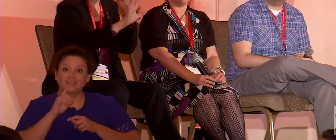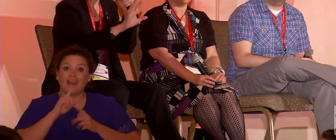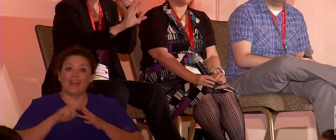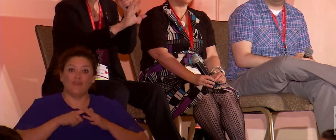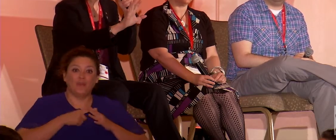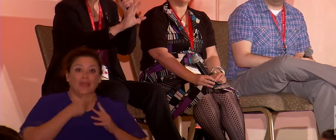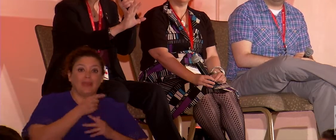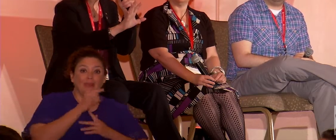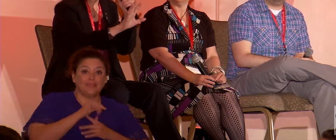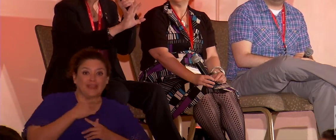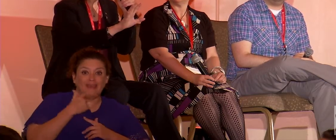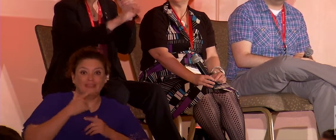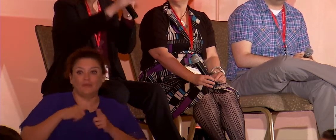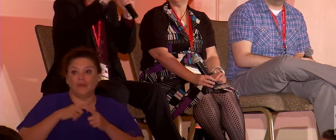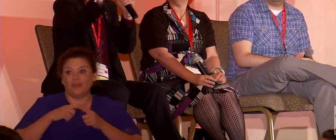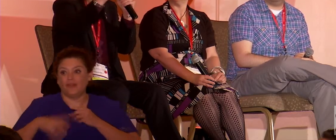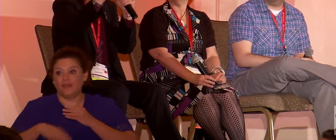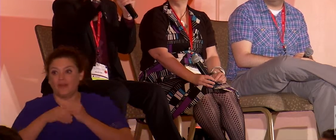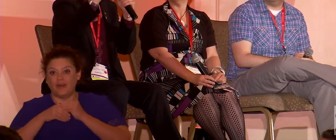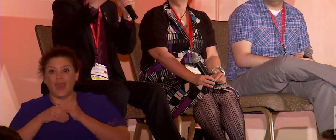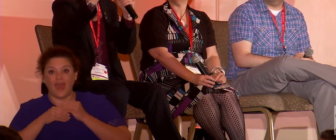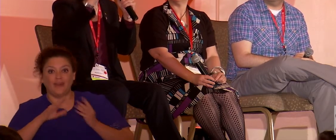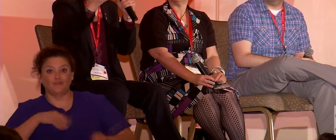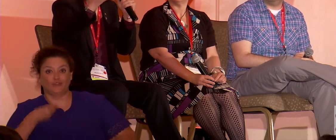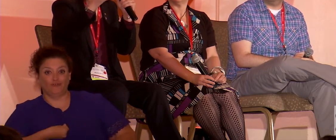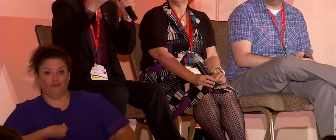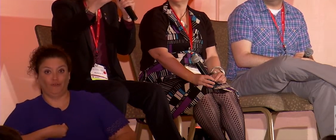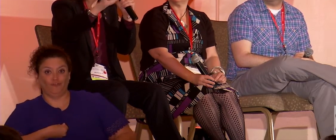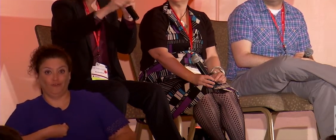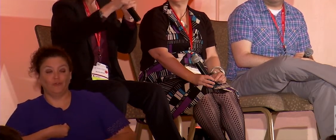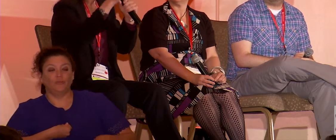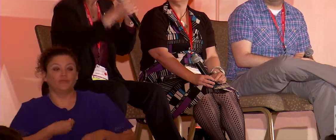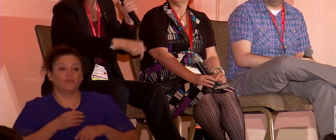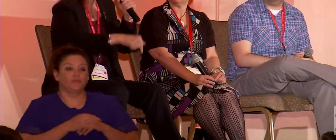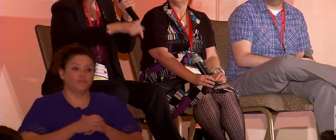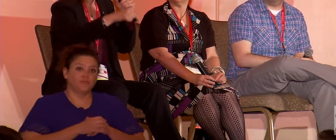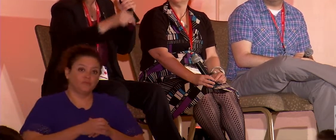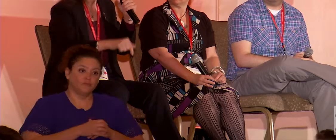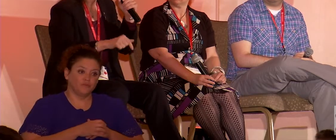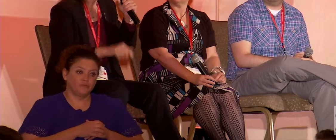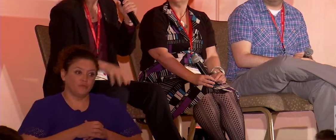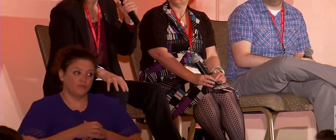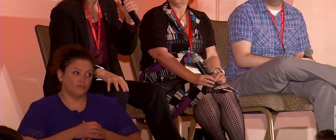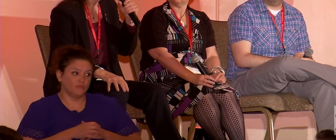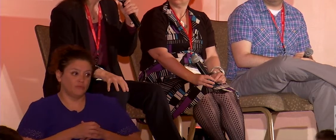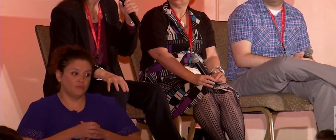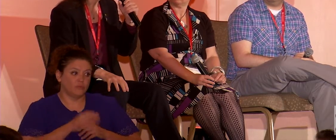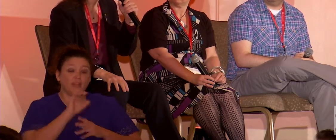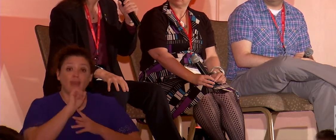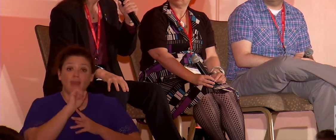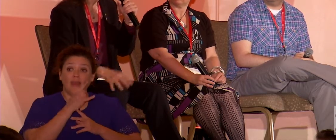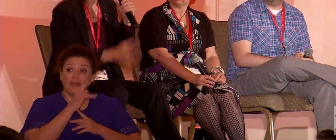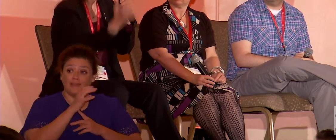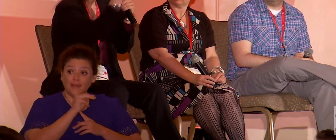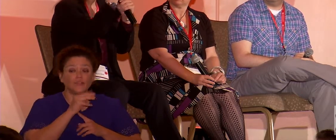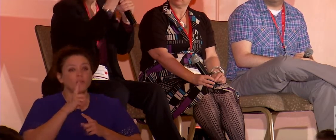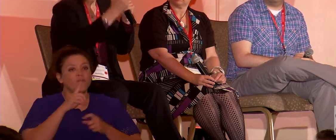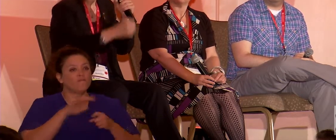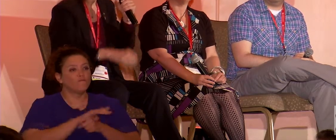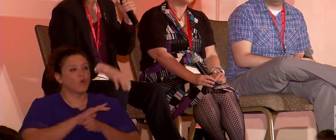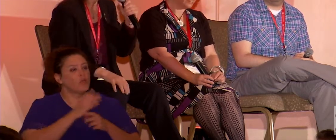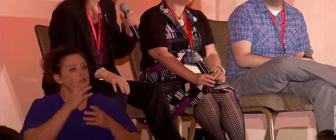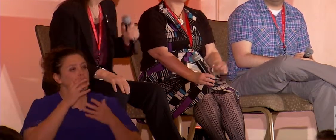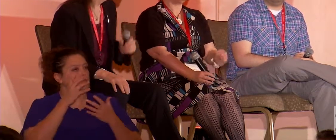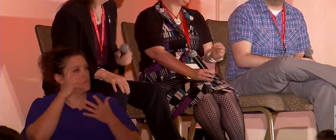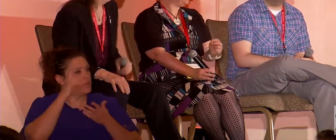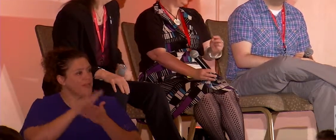and the conversation changed it. Trans is fully and wholly there now. Atheism will be fully and wholly there, I do believe it. Together, we can